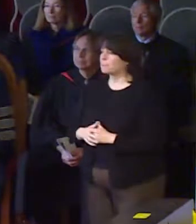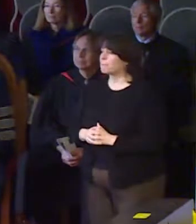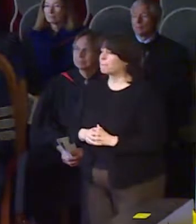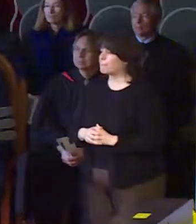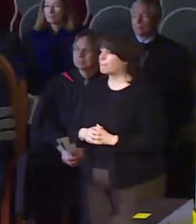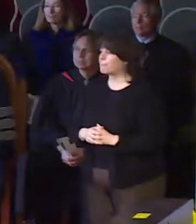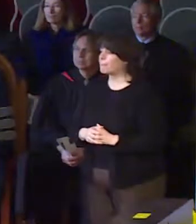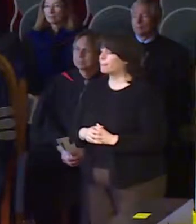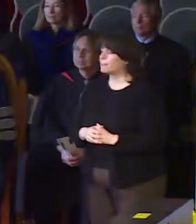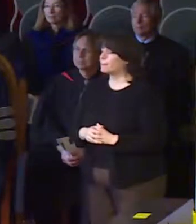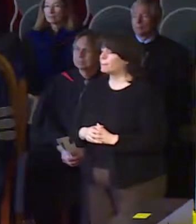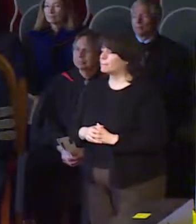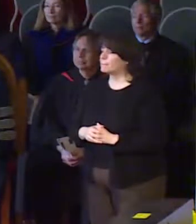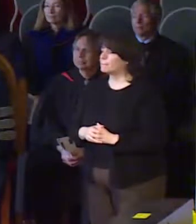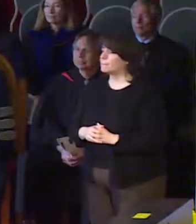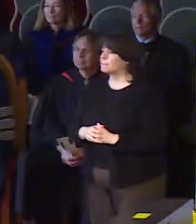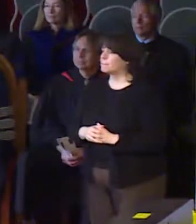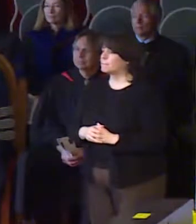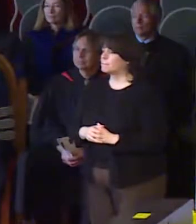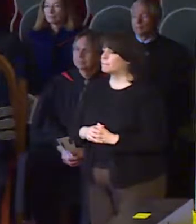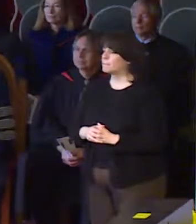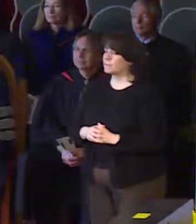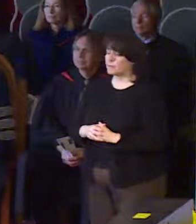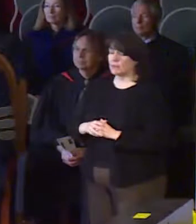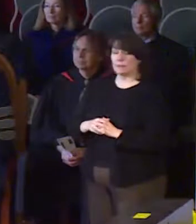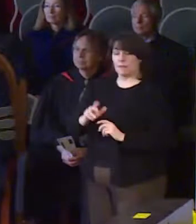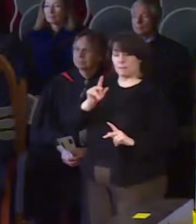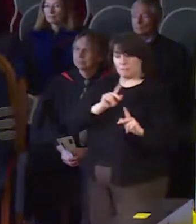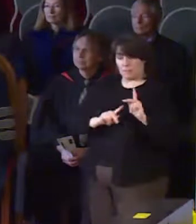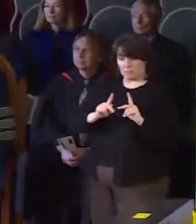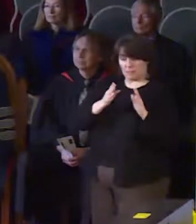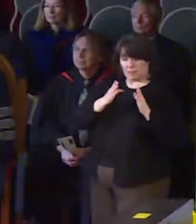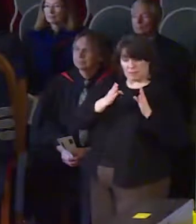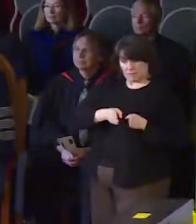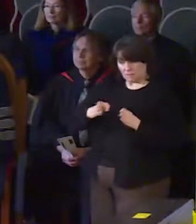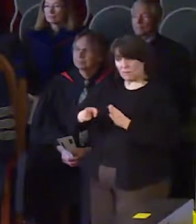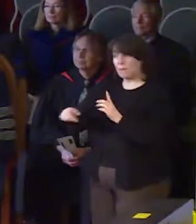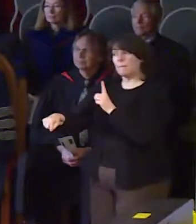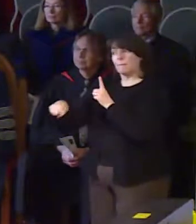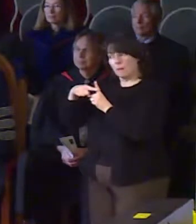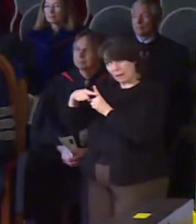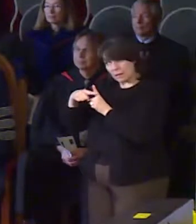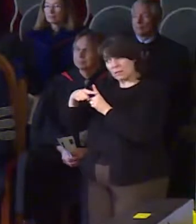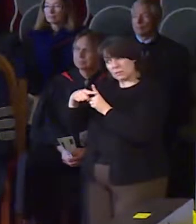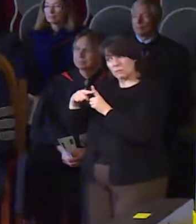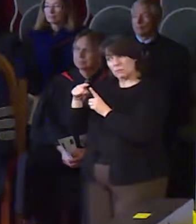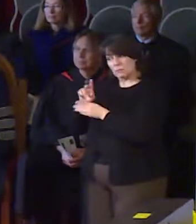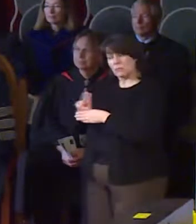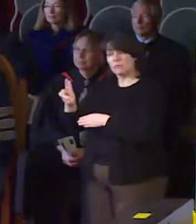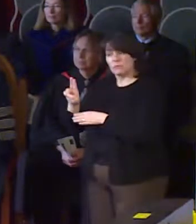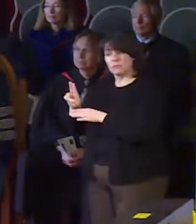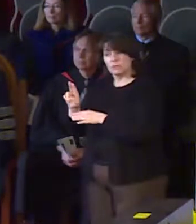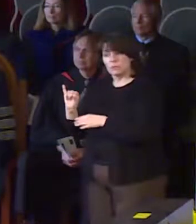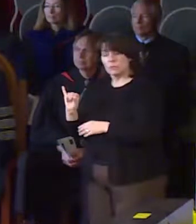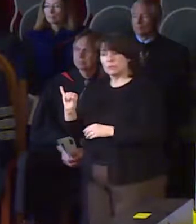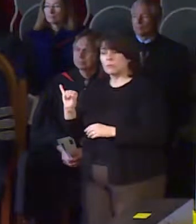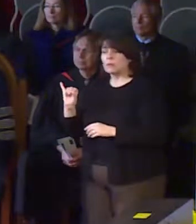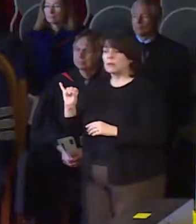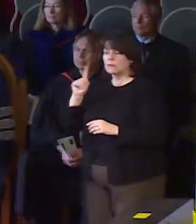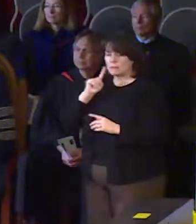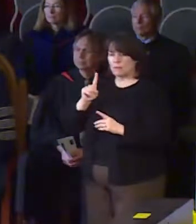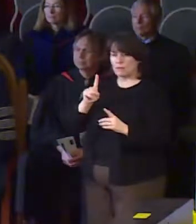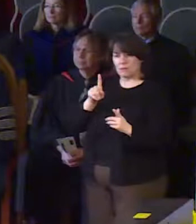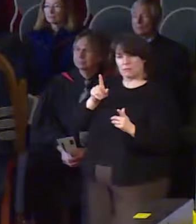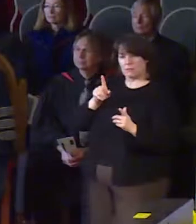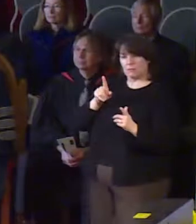Well, they include the ability as individuals and, I would say, as a university, for us to adapt and readapt in a